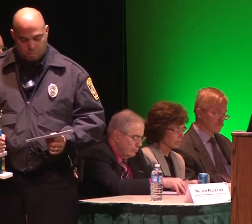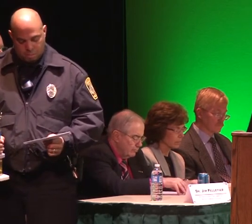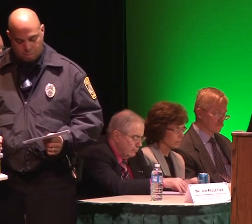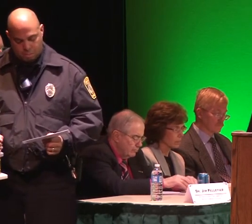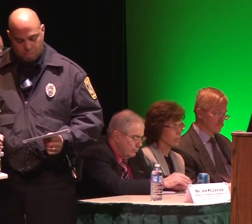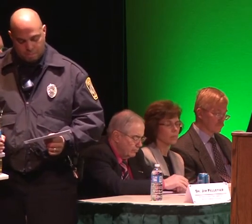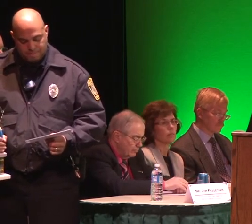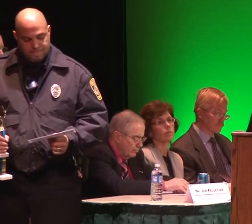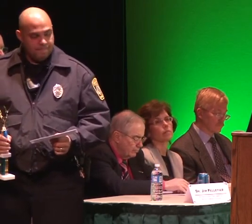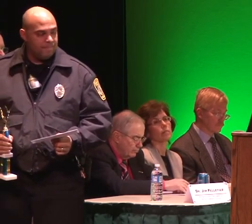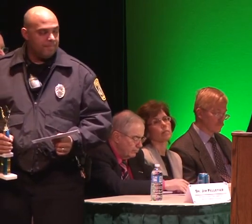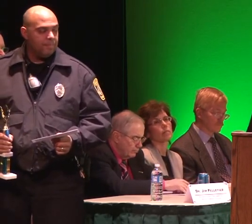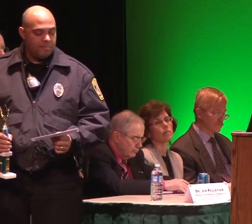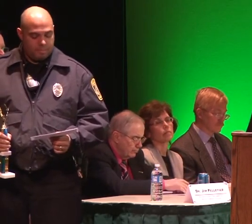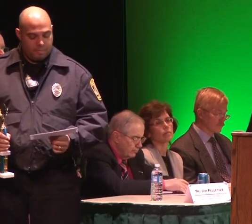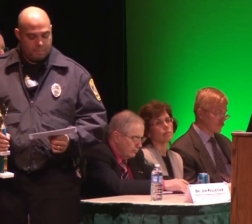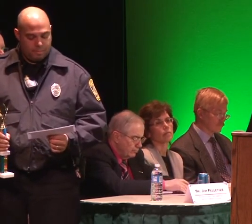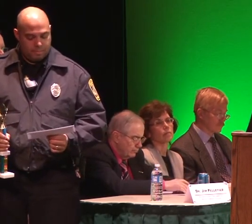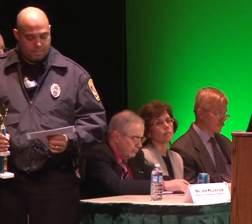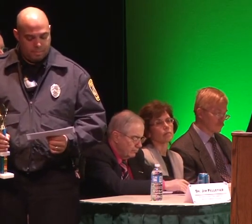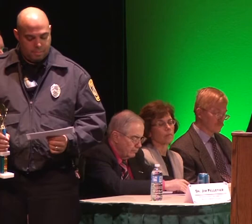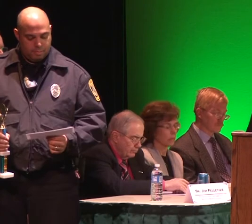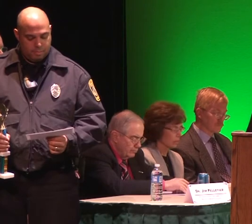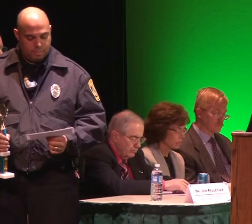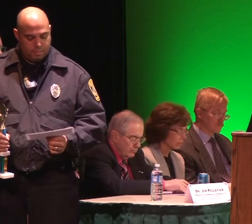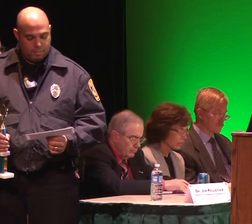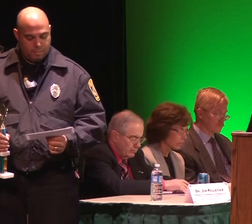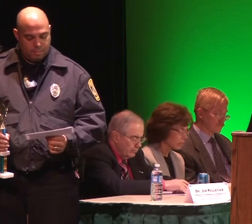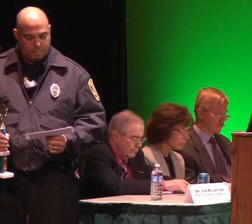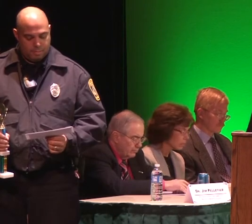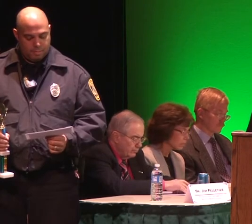And it's to a young lady from St. Joseph's School